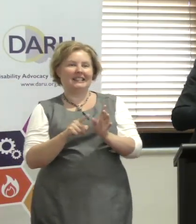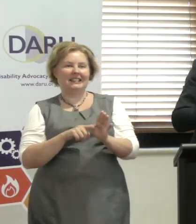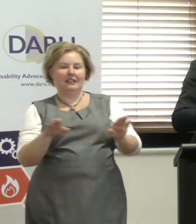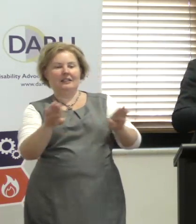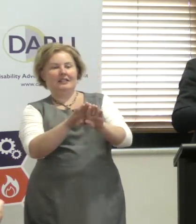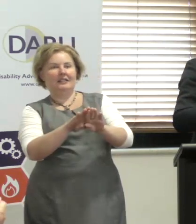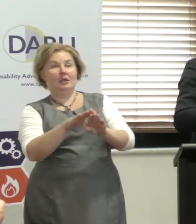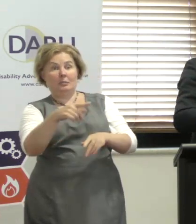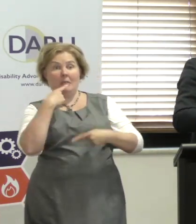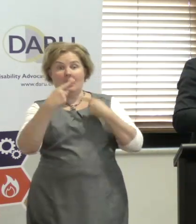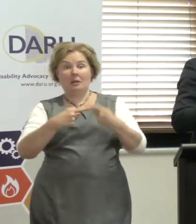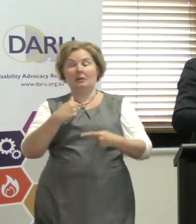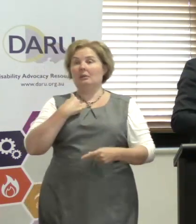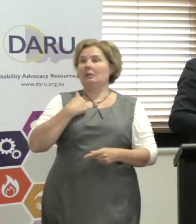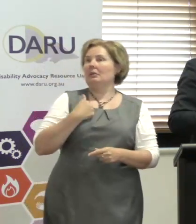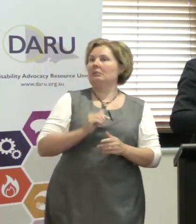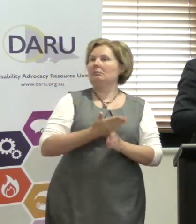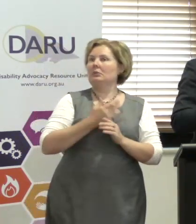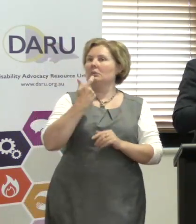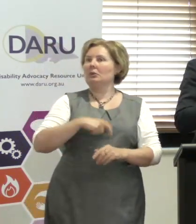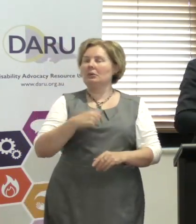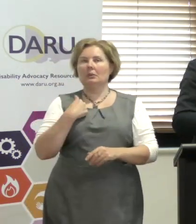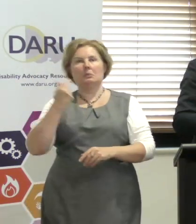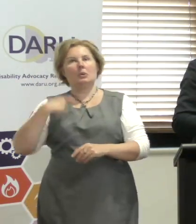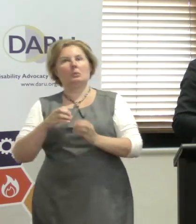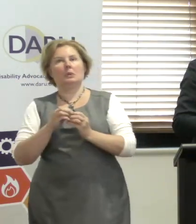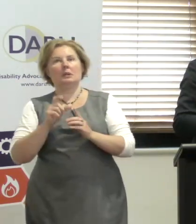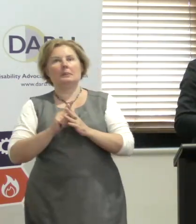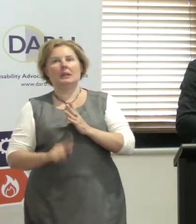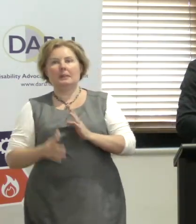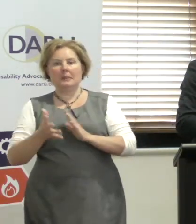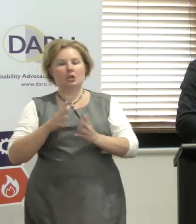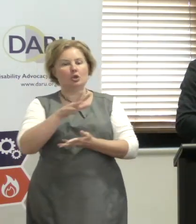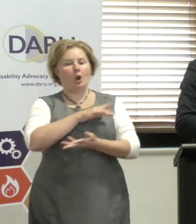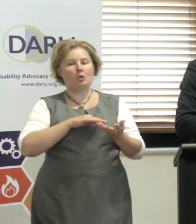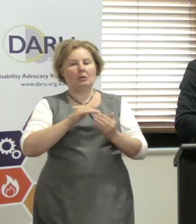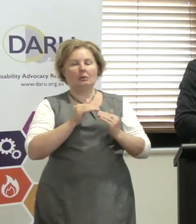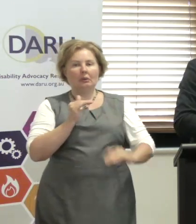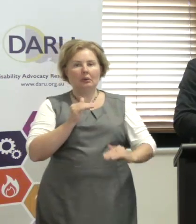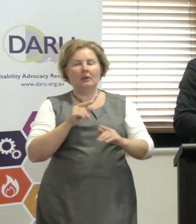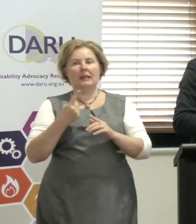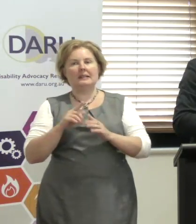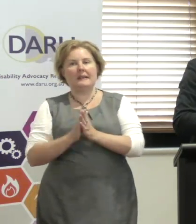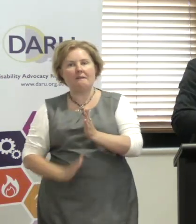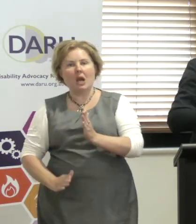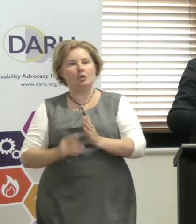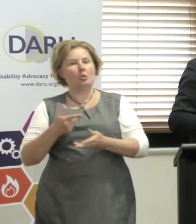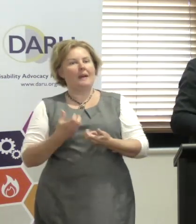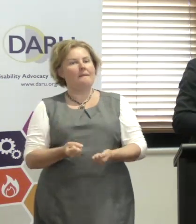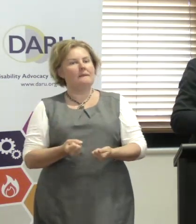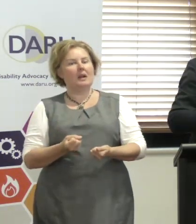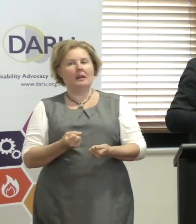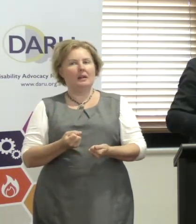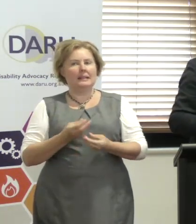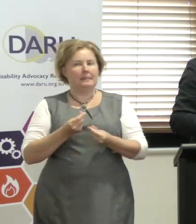with disability, sort of the social inequality and the disadvantage that you experience. And sometimes it's really hard